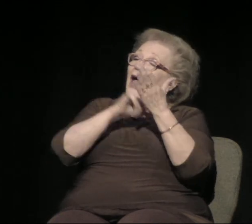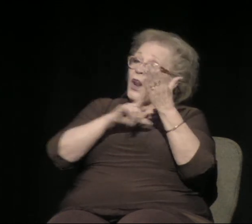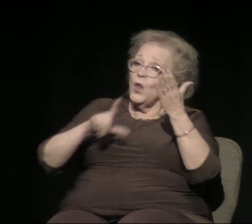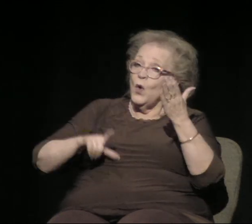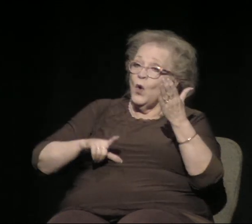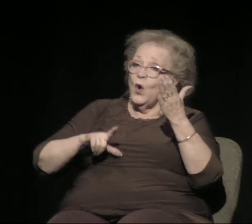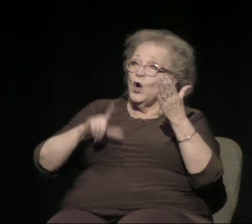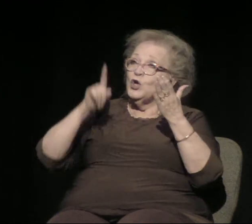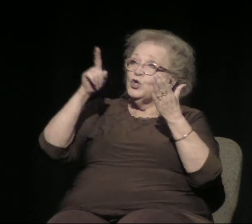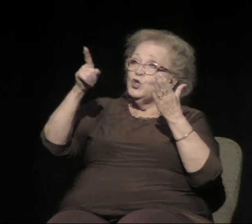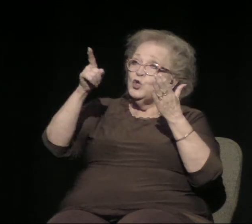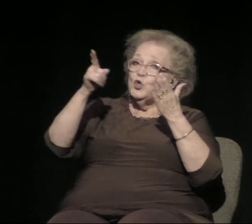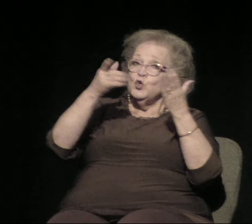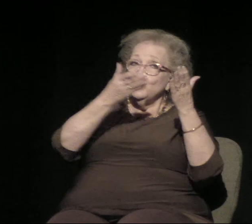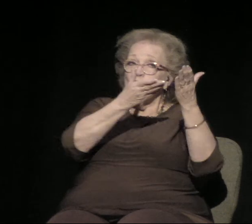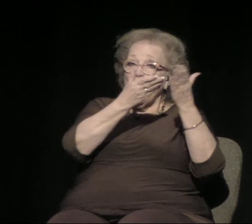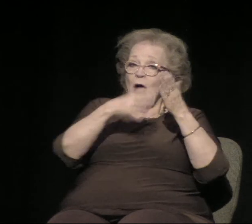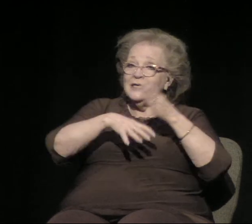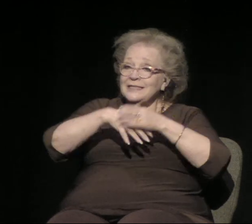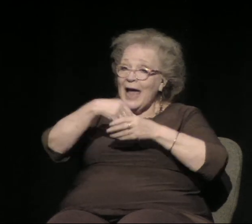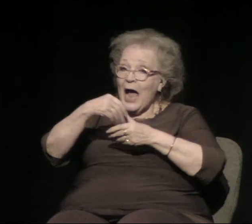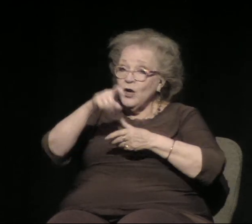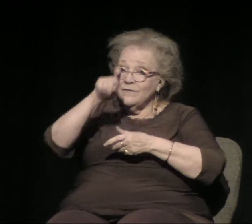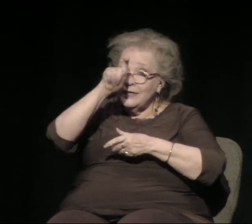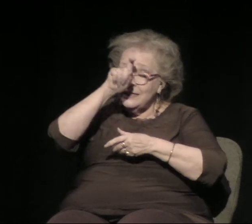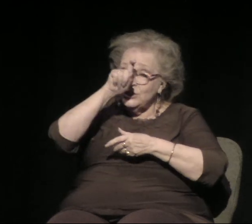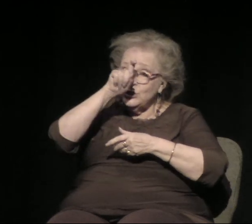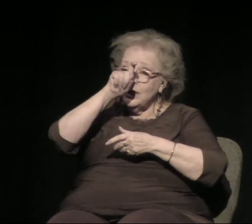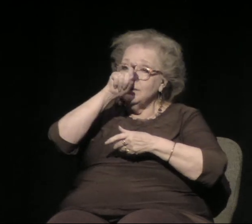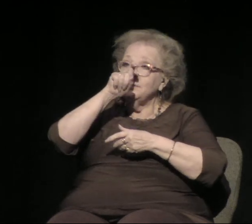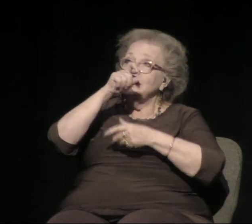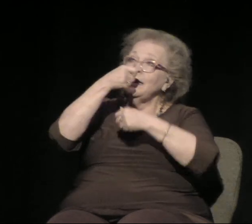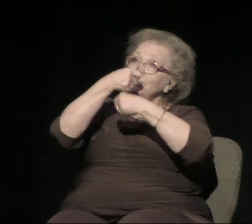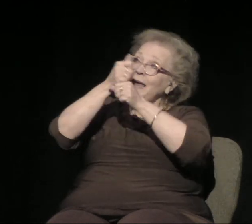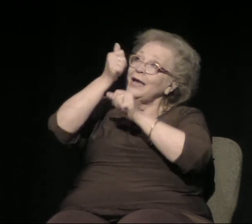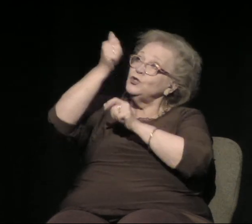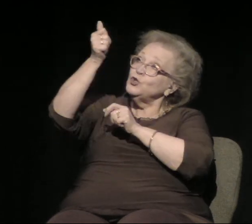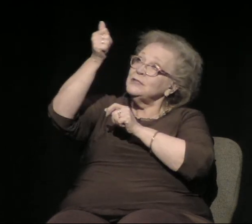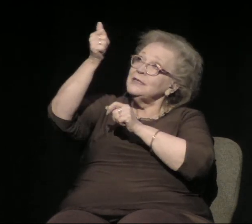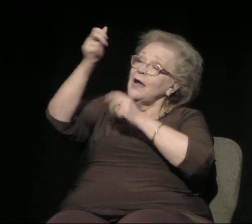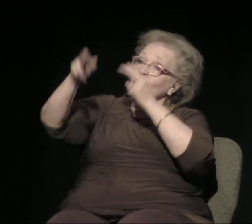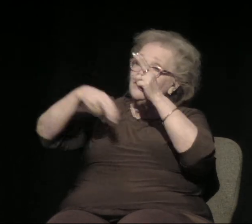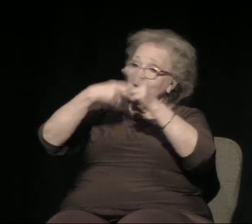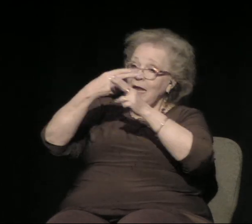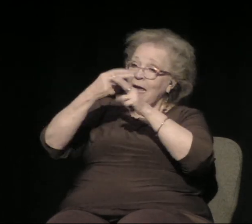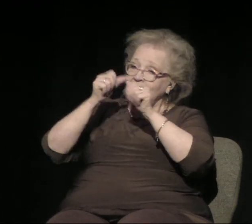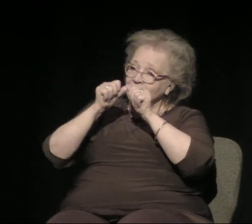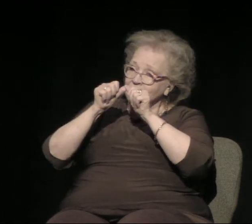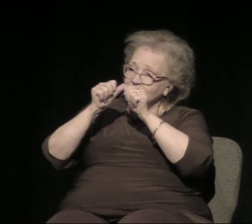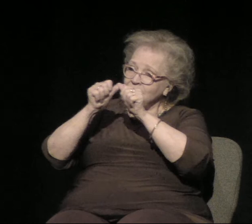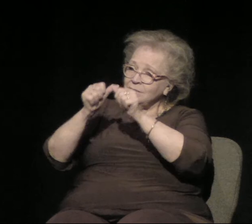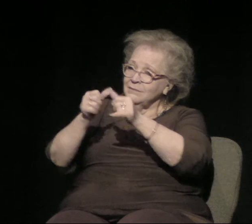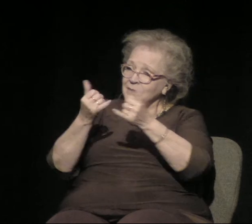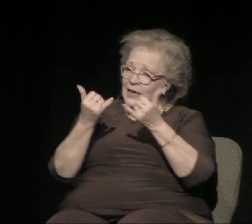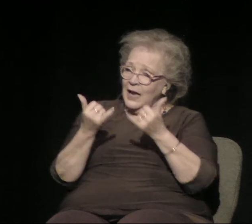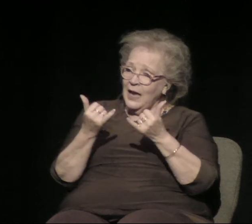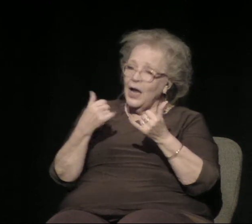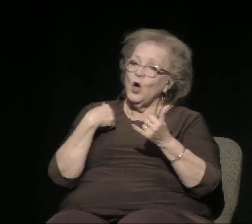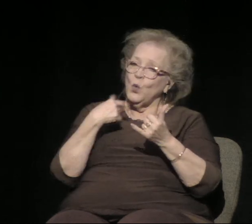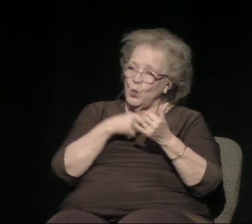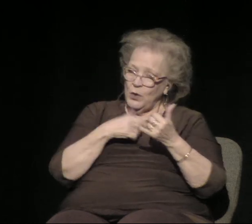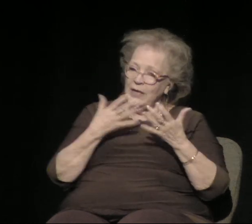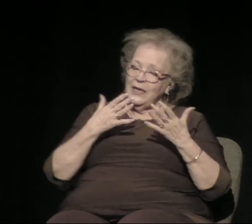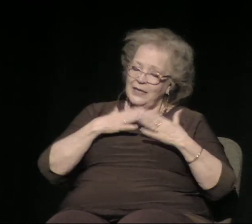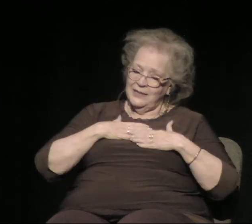brought your people out of Egypt with a mighty hand, who made for yourself a name that endures to this day, we have